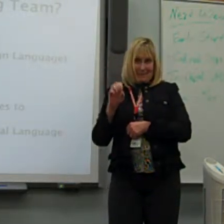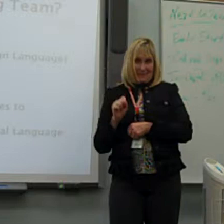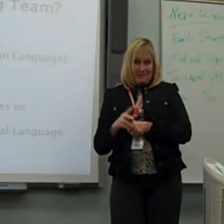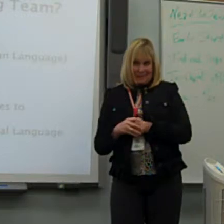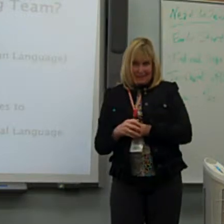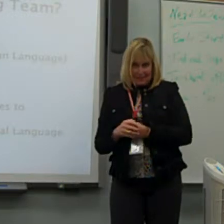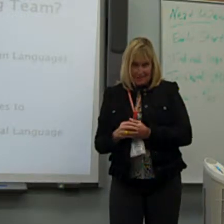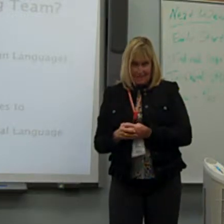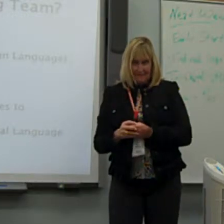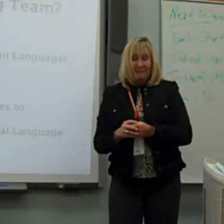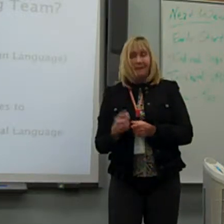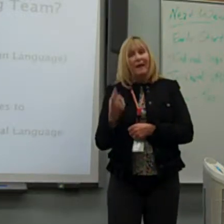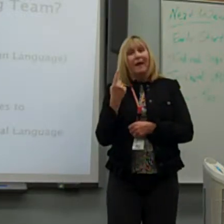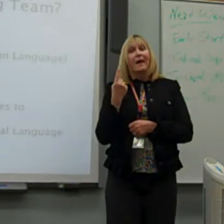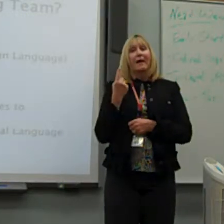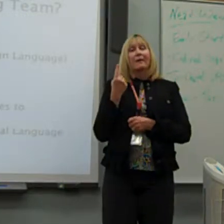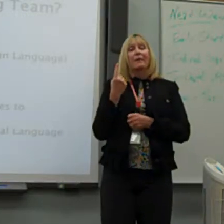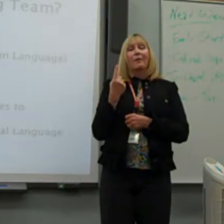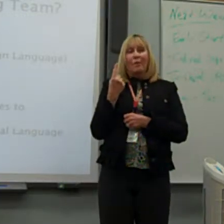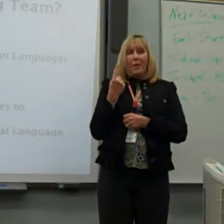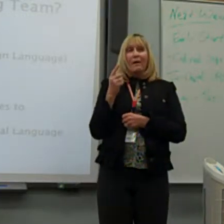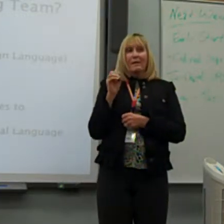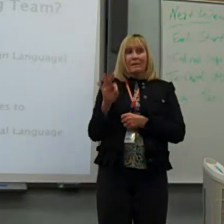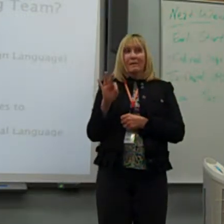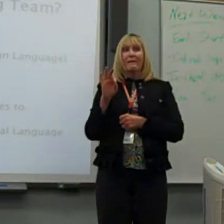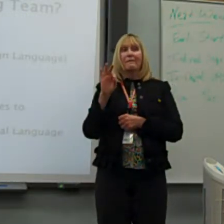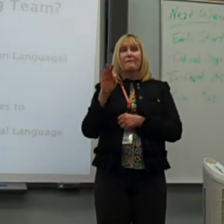If she was maybe experiencing any side effects.